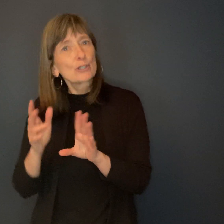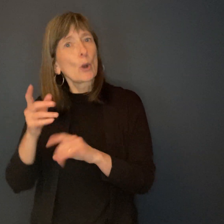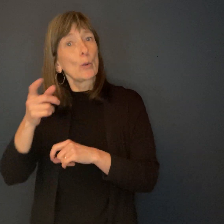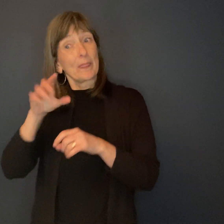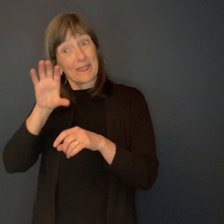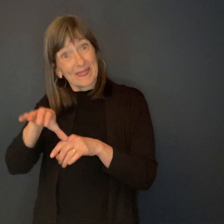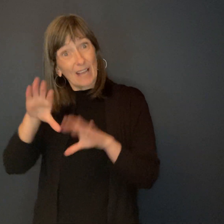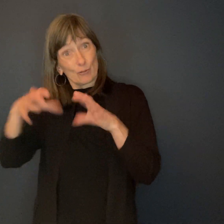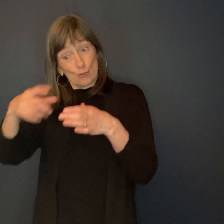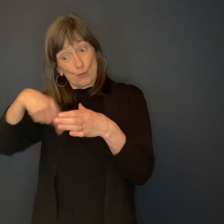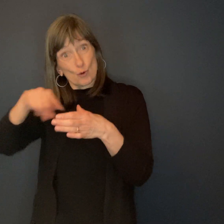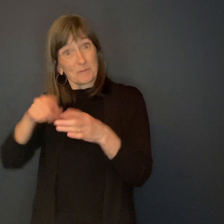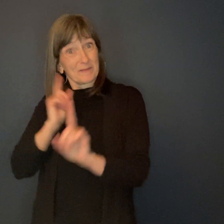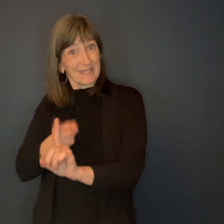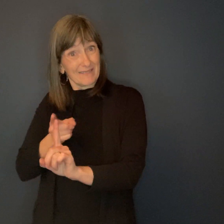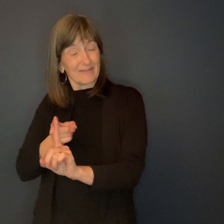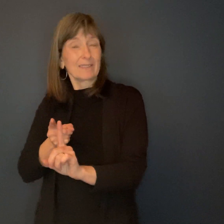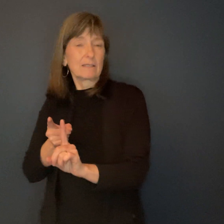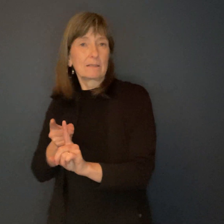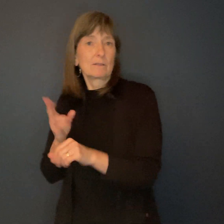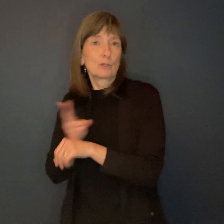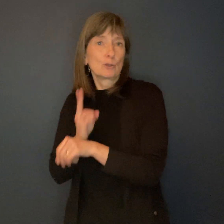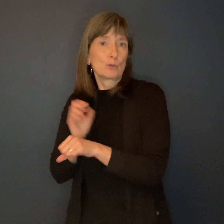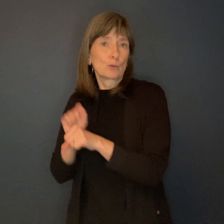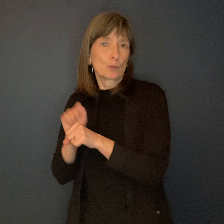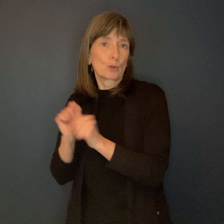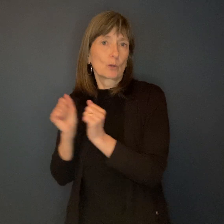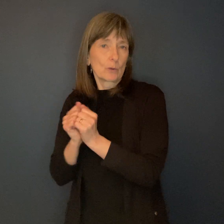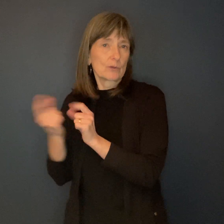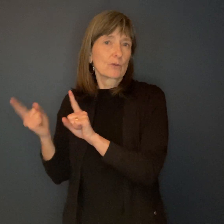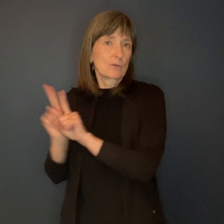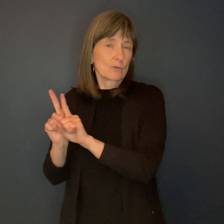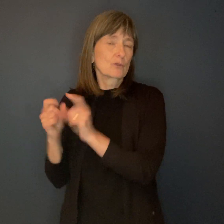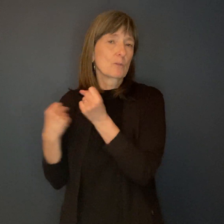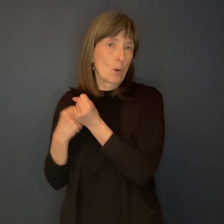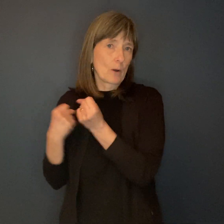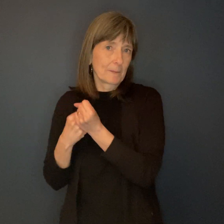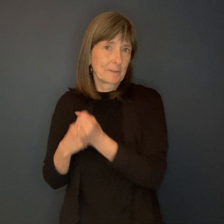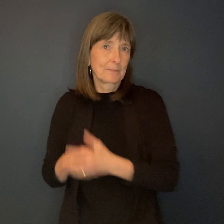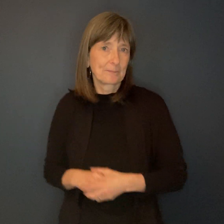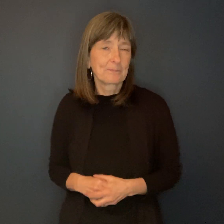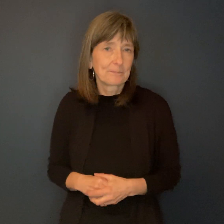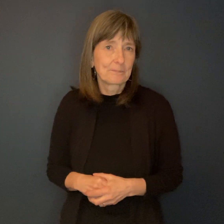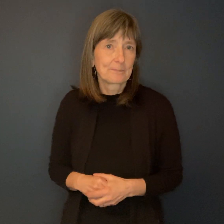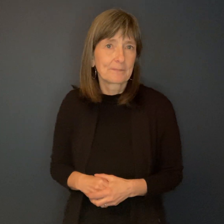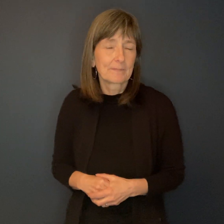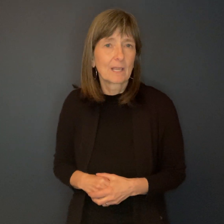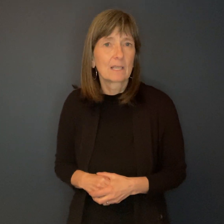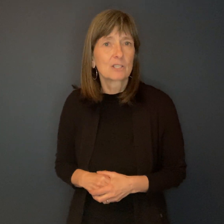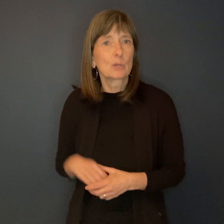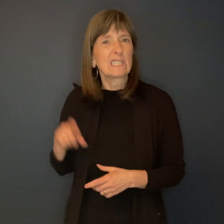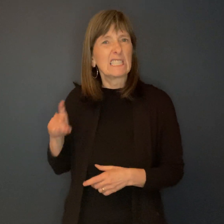and that's what we're meaning is that sometimes people will actually need somebody